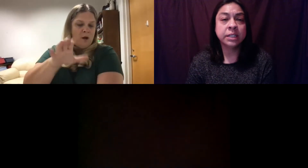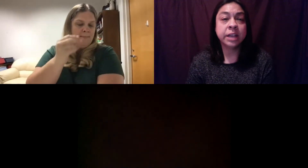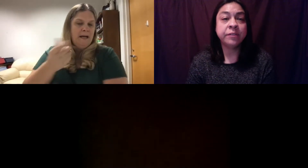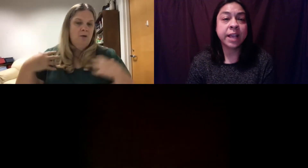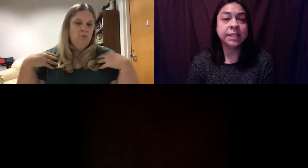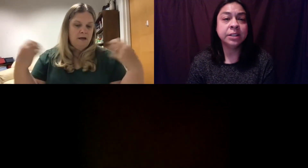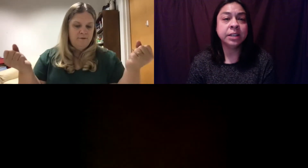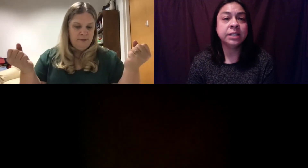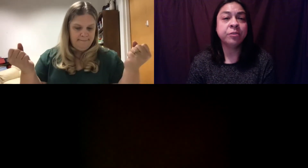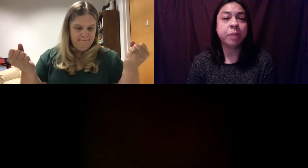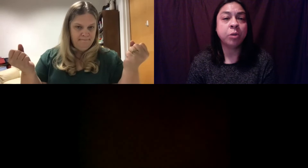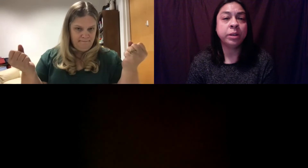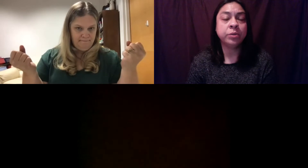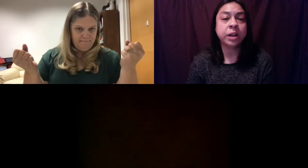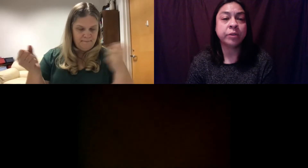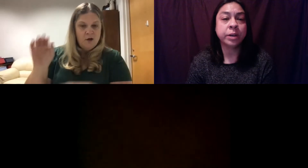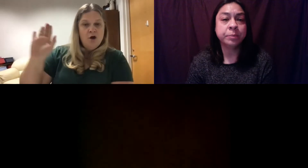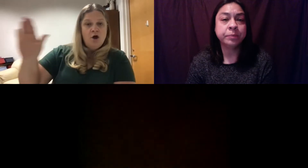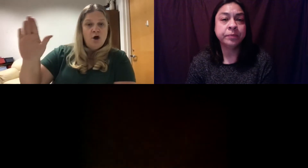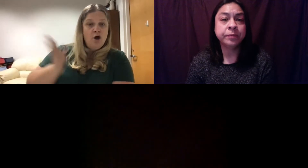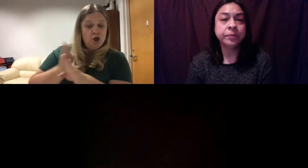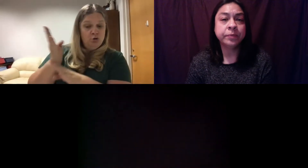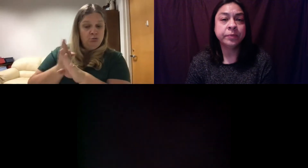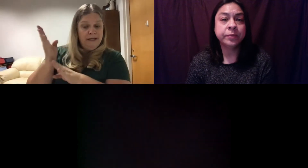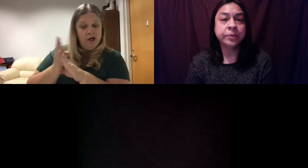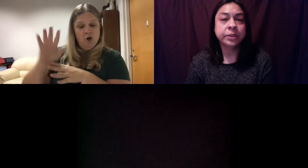of Deaf Empowerment and Recovery.